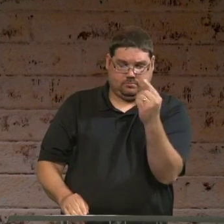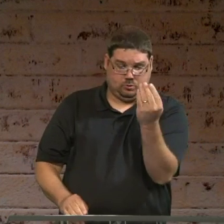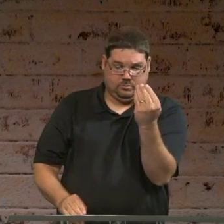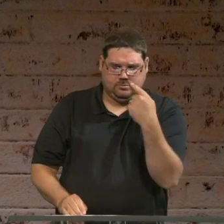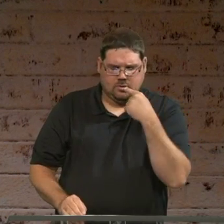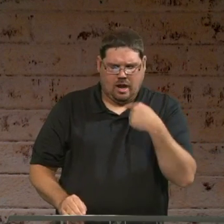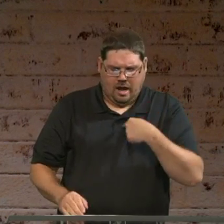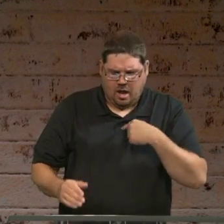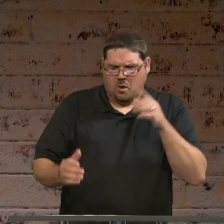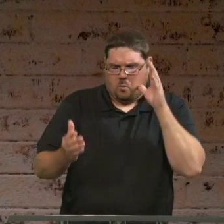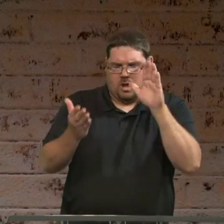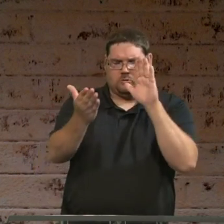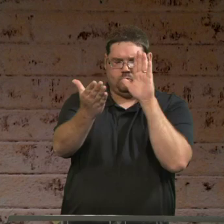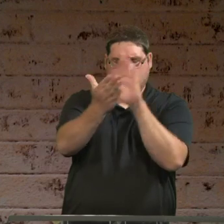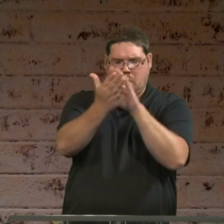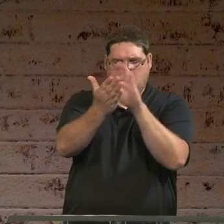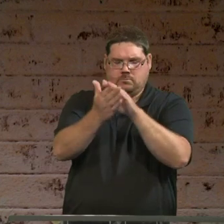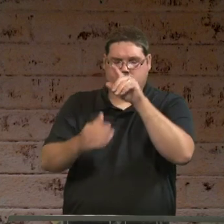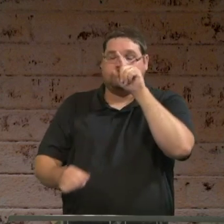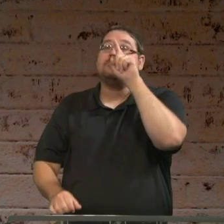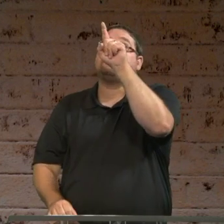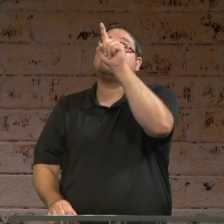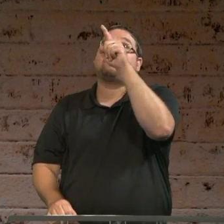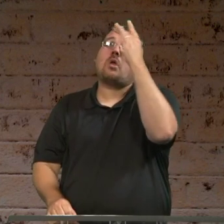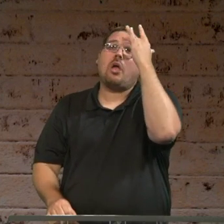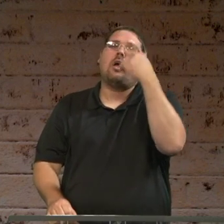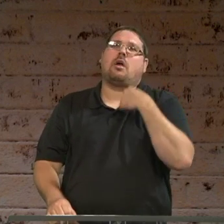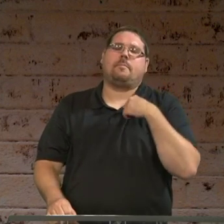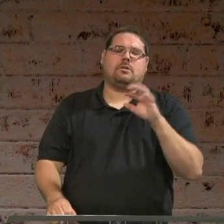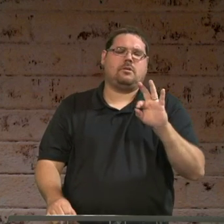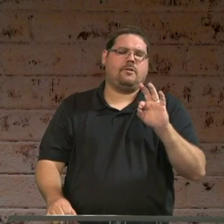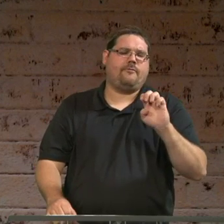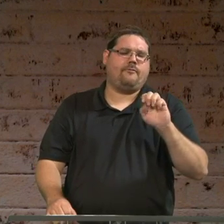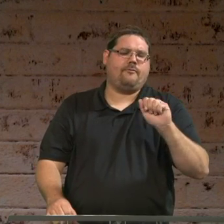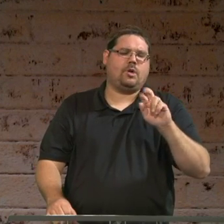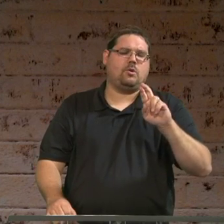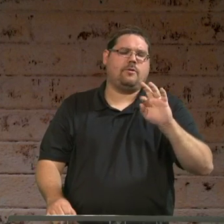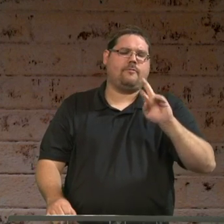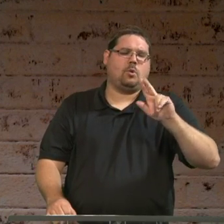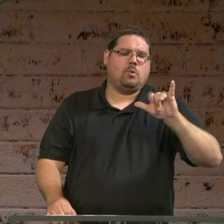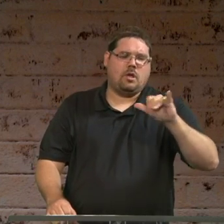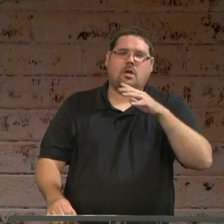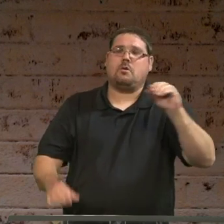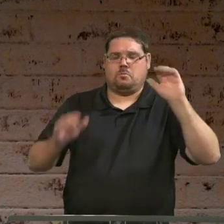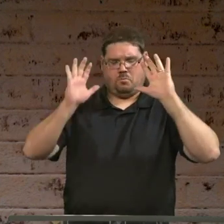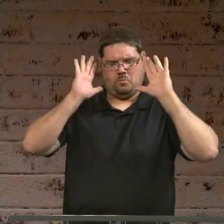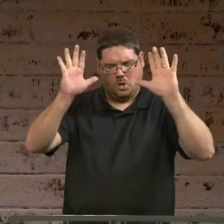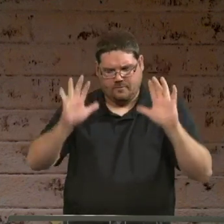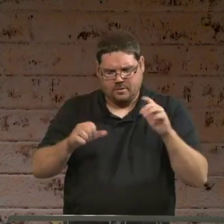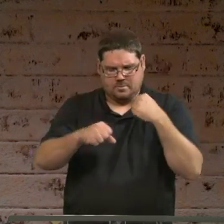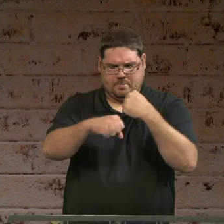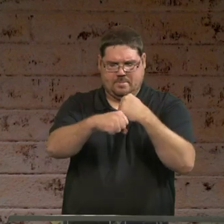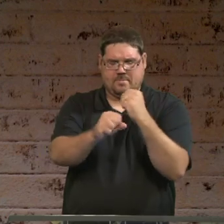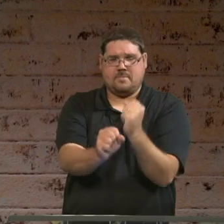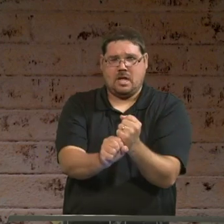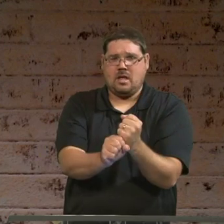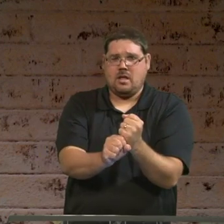Now in the next verse, 14, it says, "I will praise you, for I am fearfully and